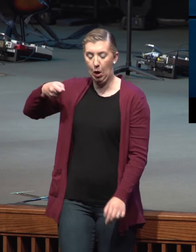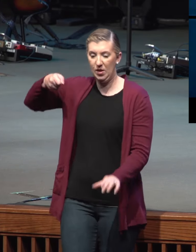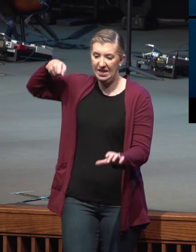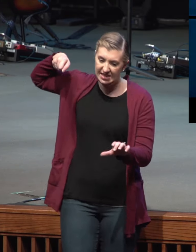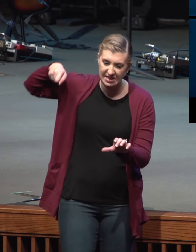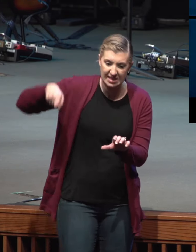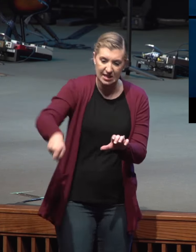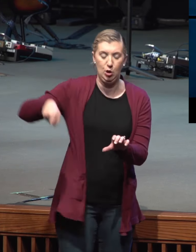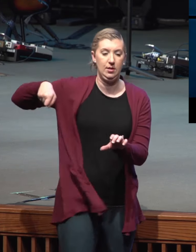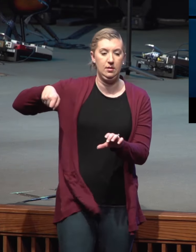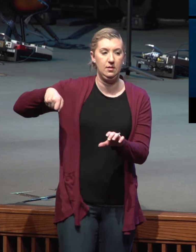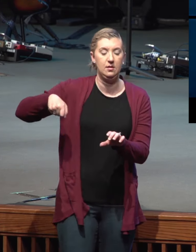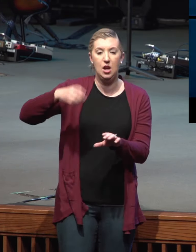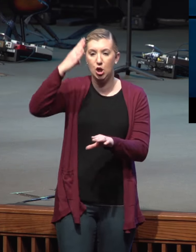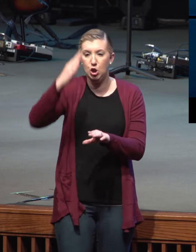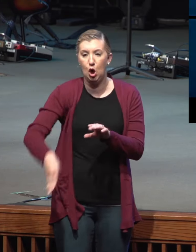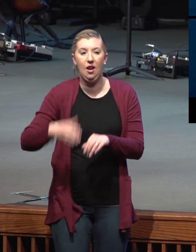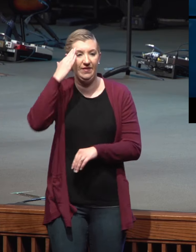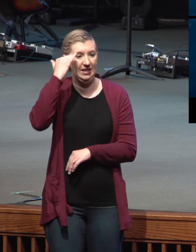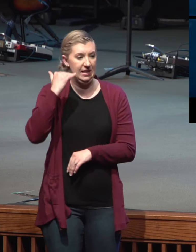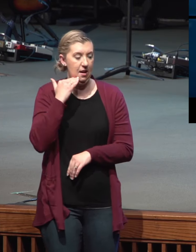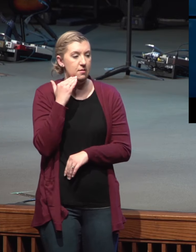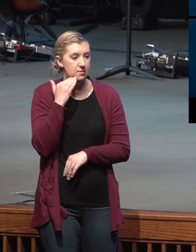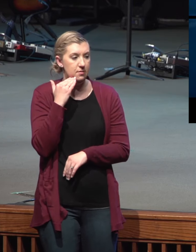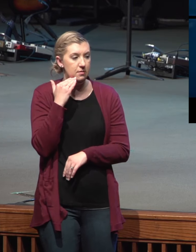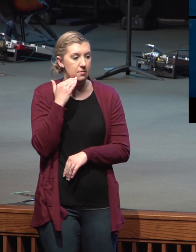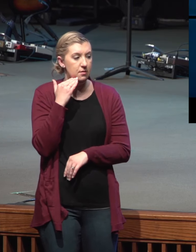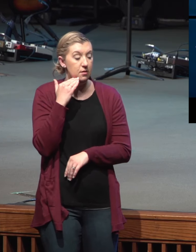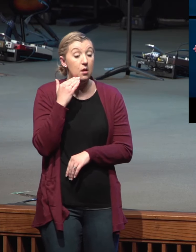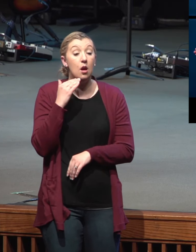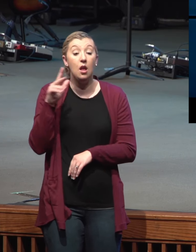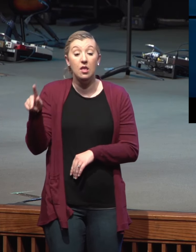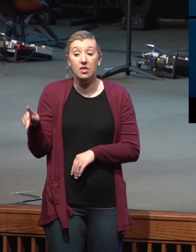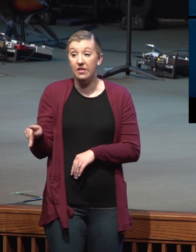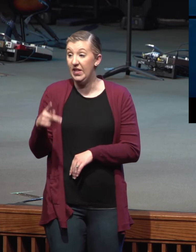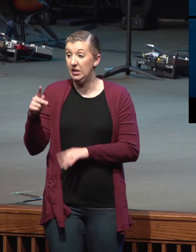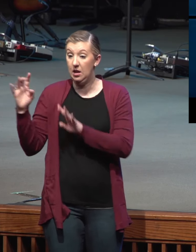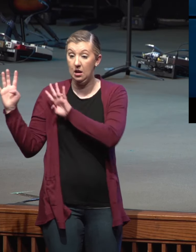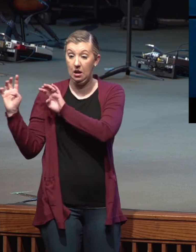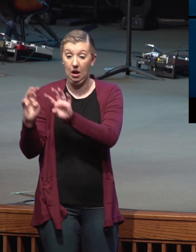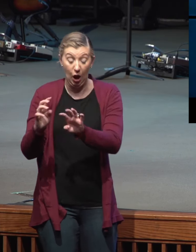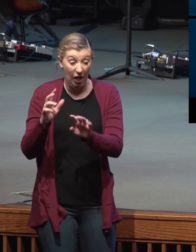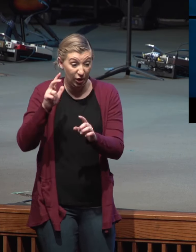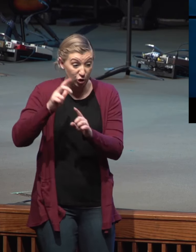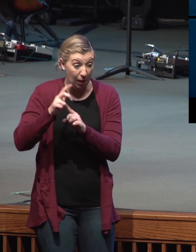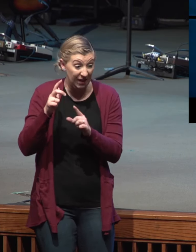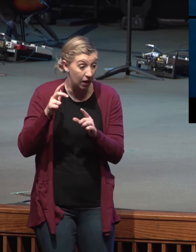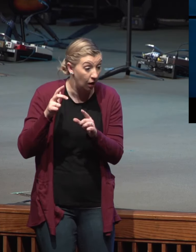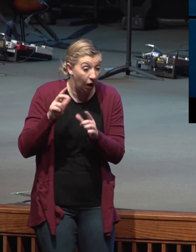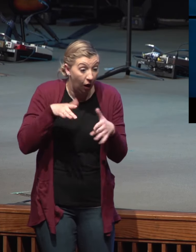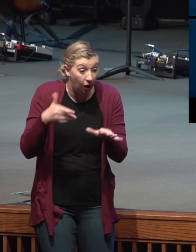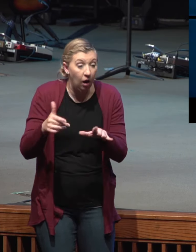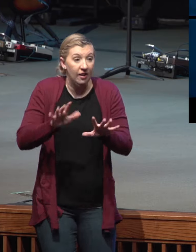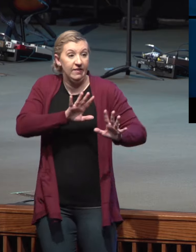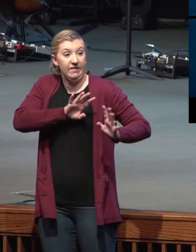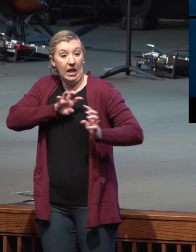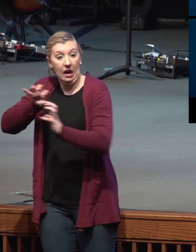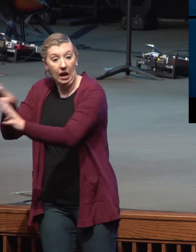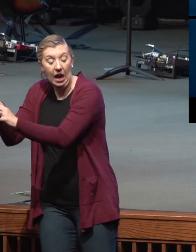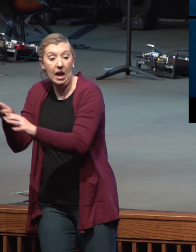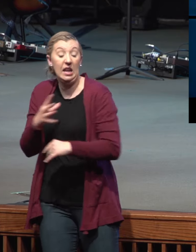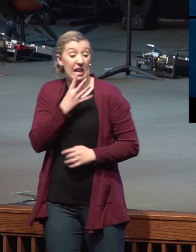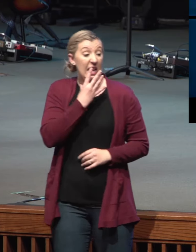him and cut off his head with it. When the Philistines saw that their champion was dead, they fled. And the men of